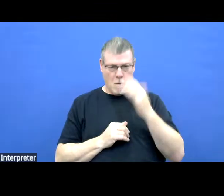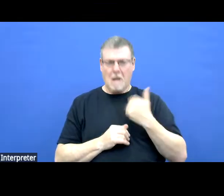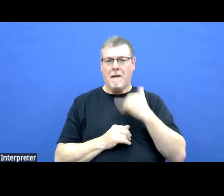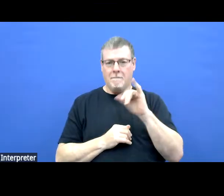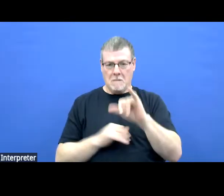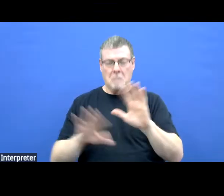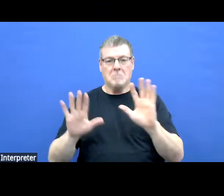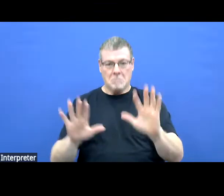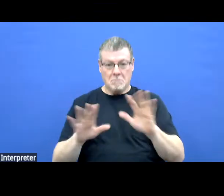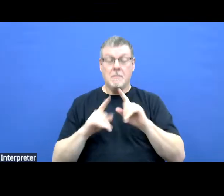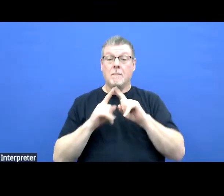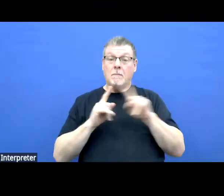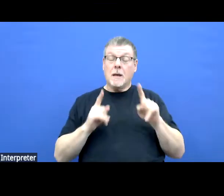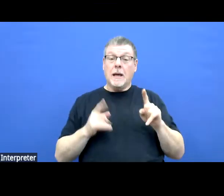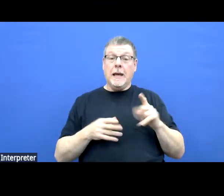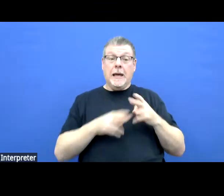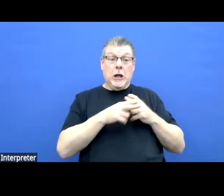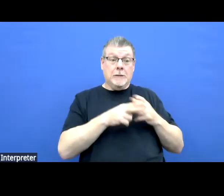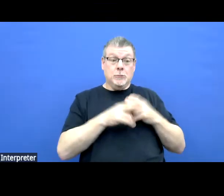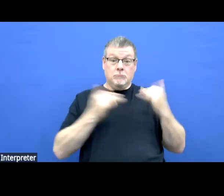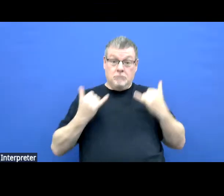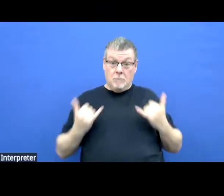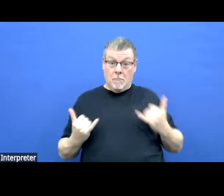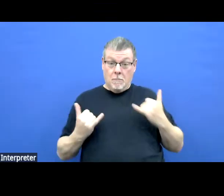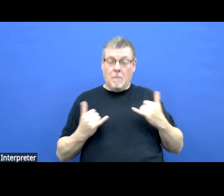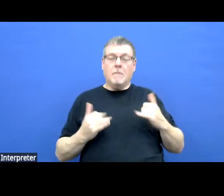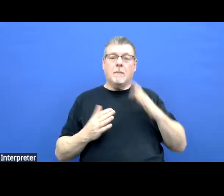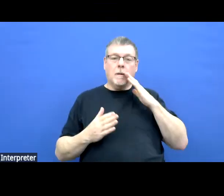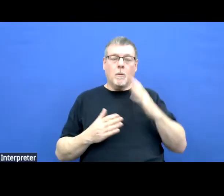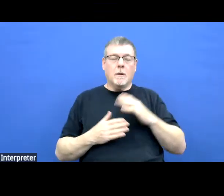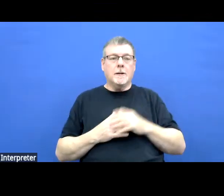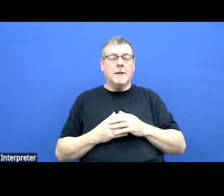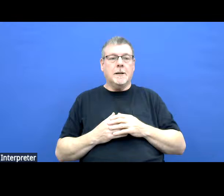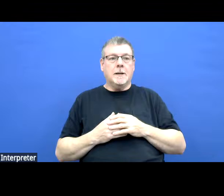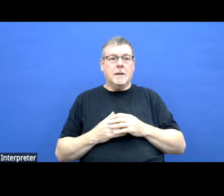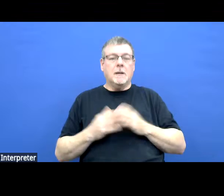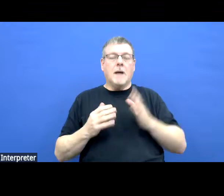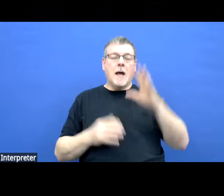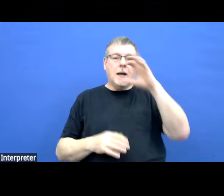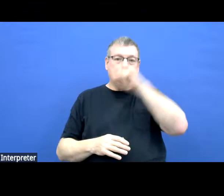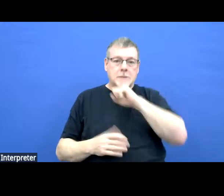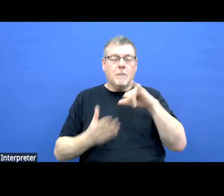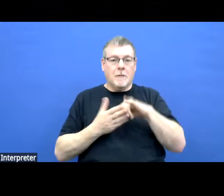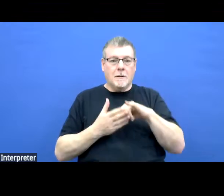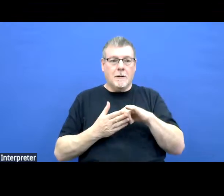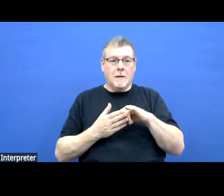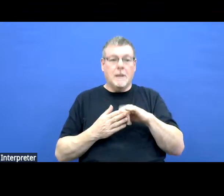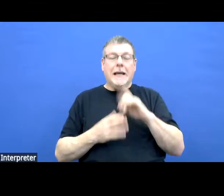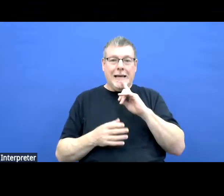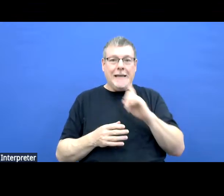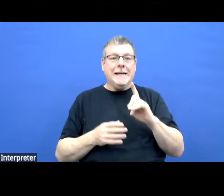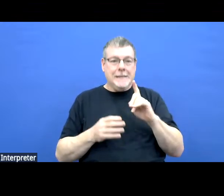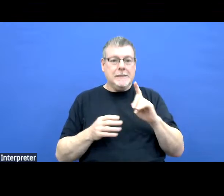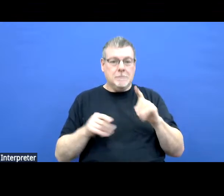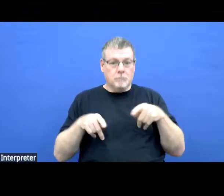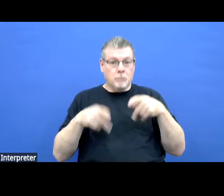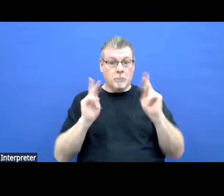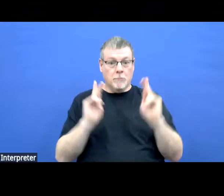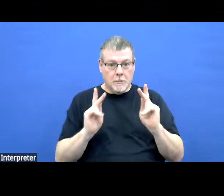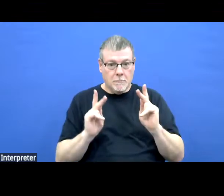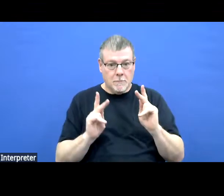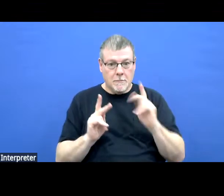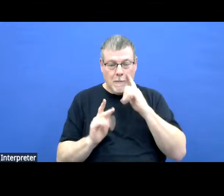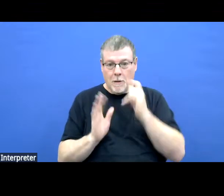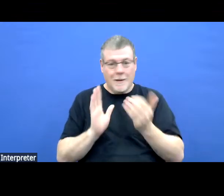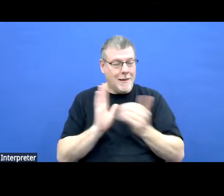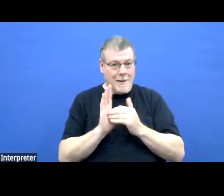in the meantime, we'll go through a little bit on the assumption that, let's say it is proven legal, because there are, again,